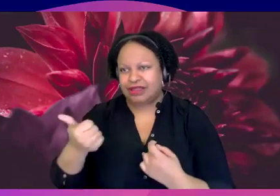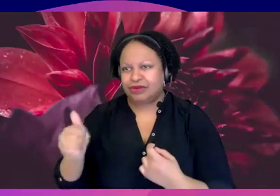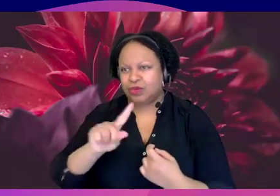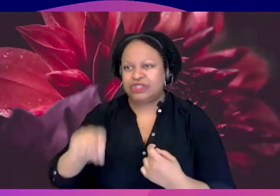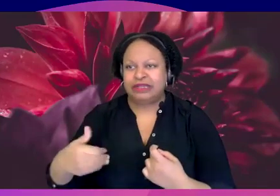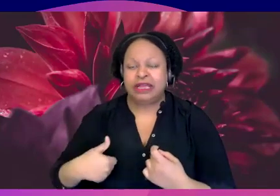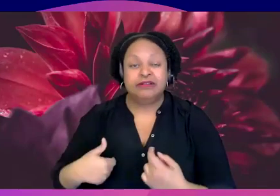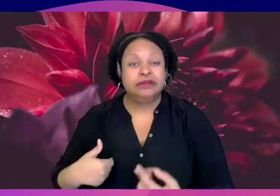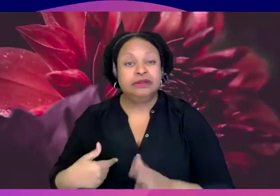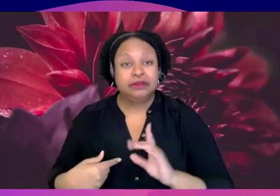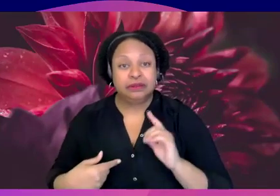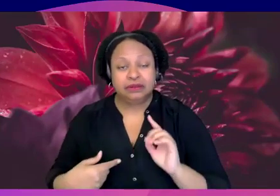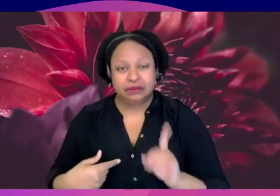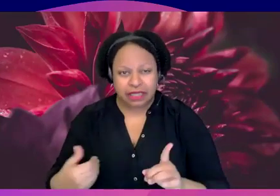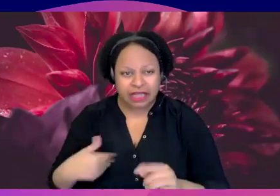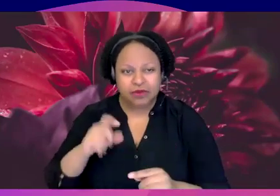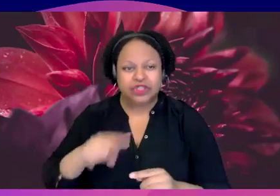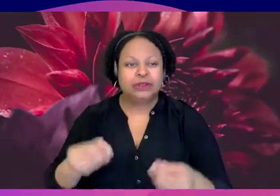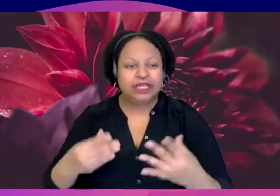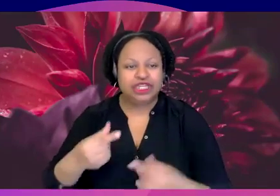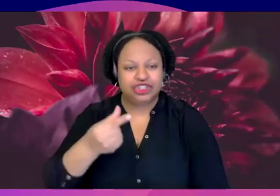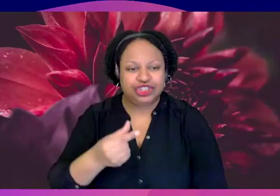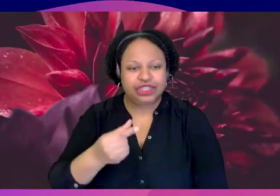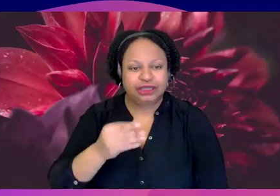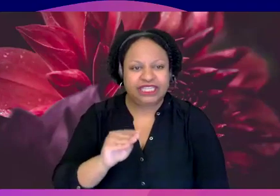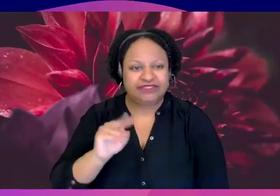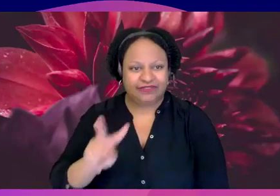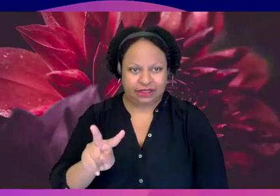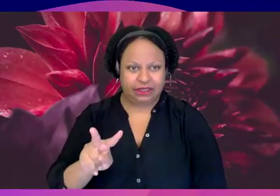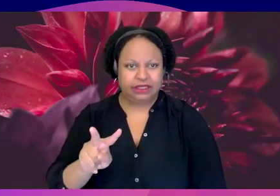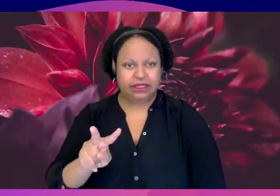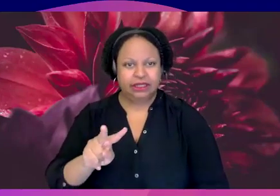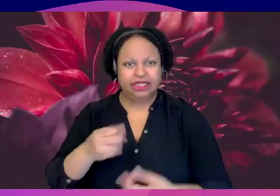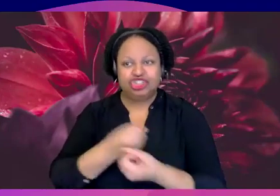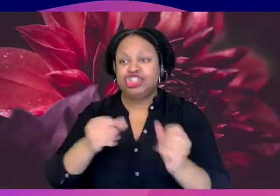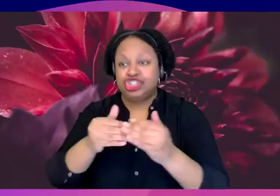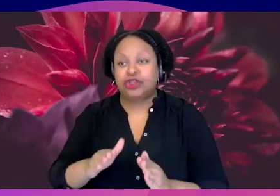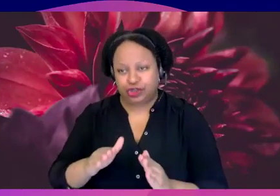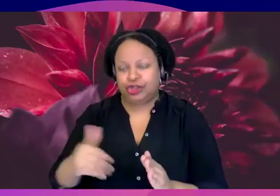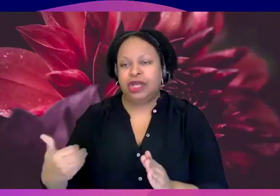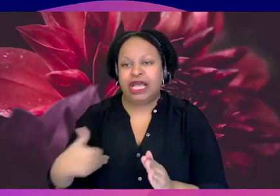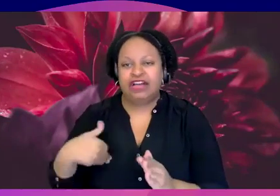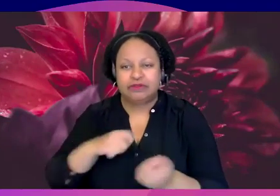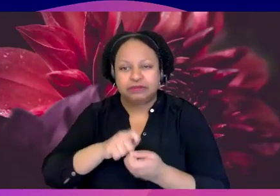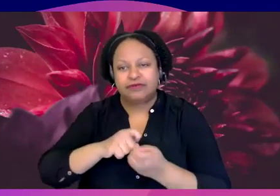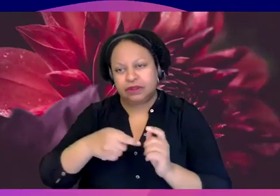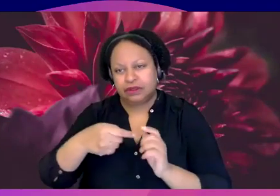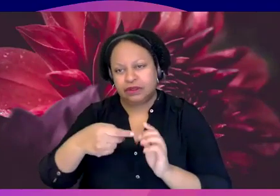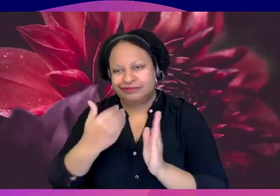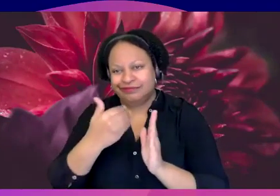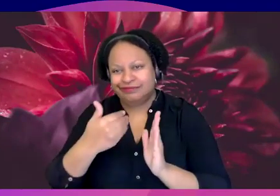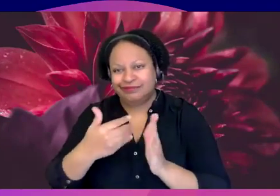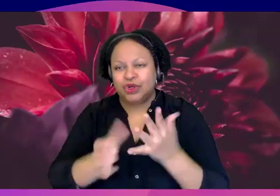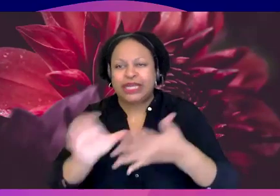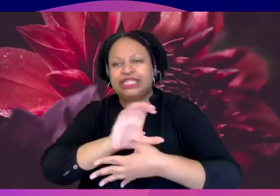So there's a question here that many GBV shelters have specific criteria for hiring certain frontline staff